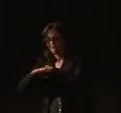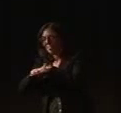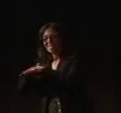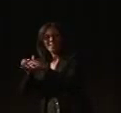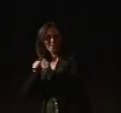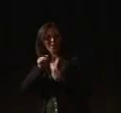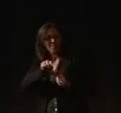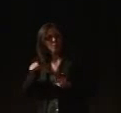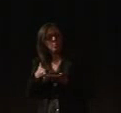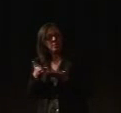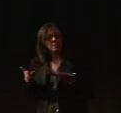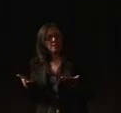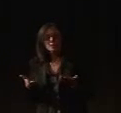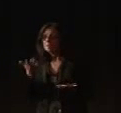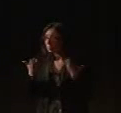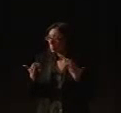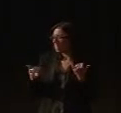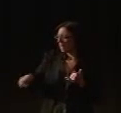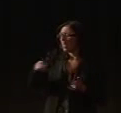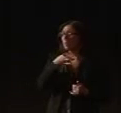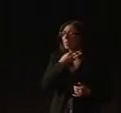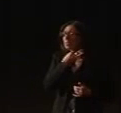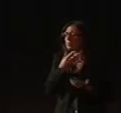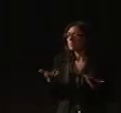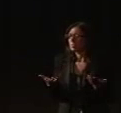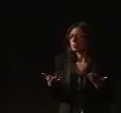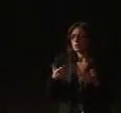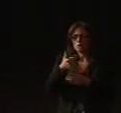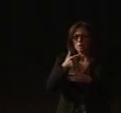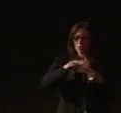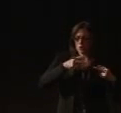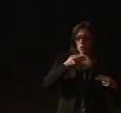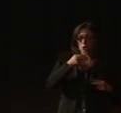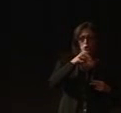what are the common features of genes and memes? Of course,